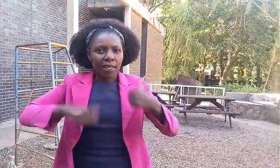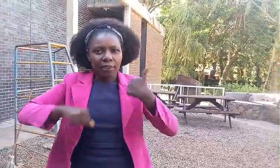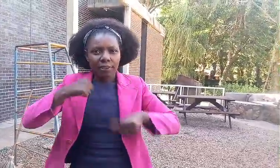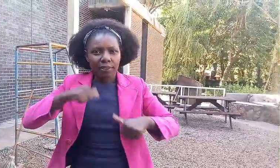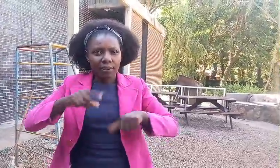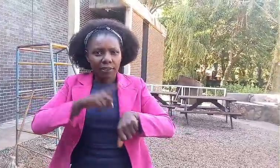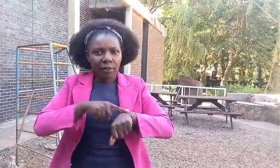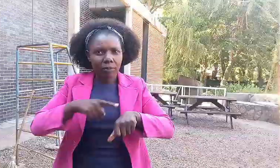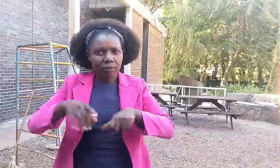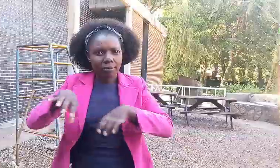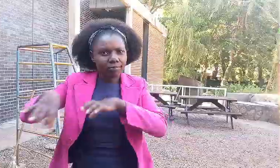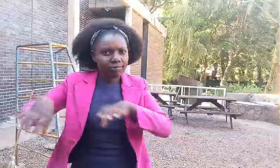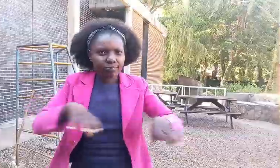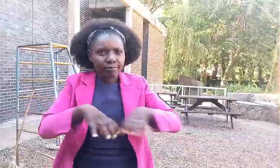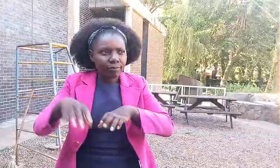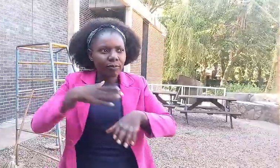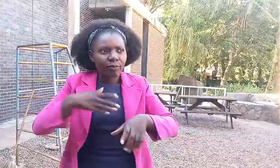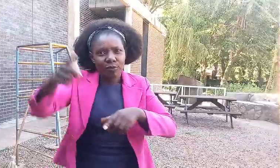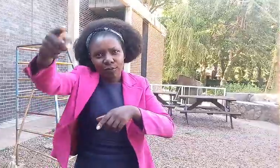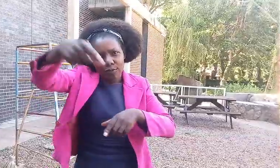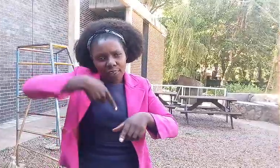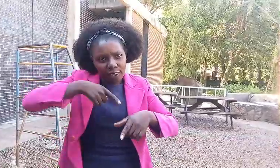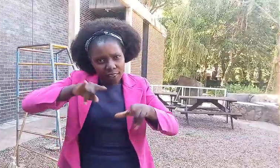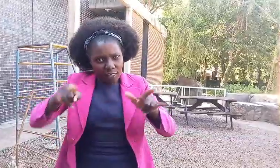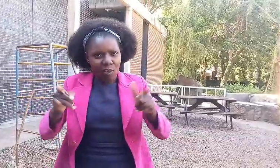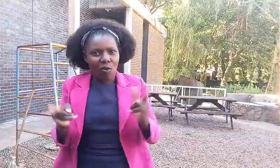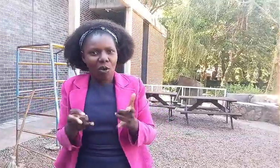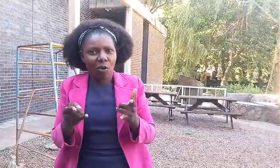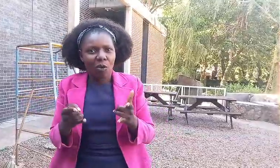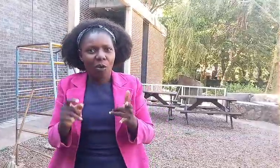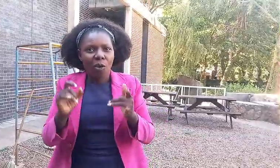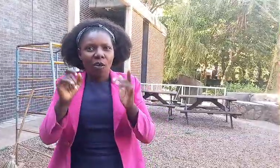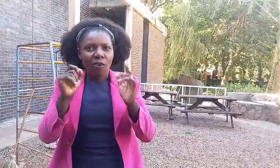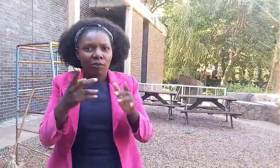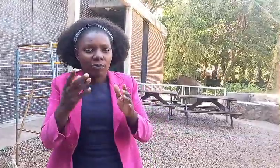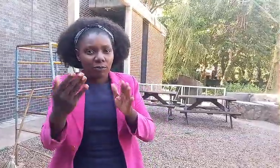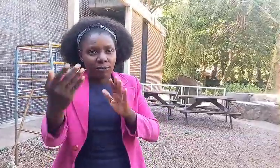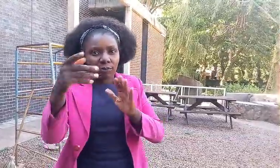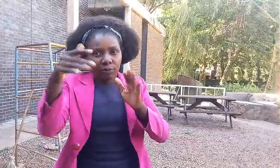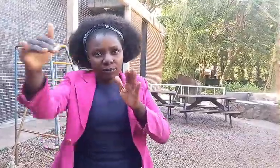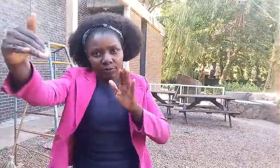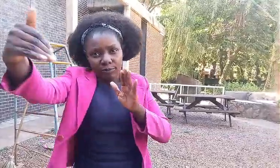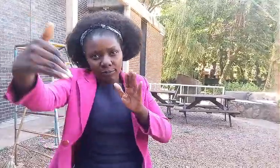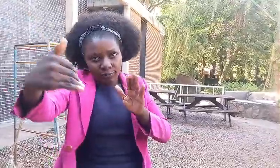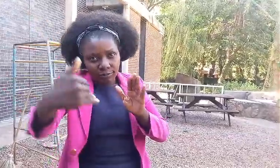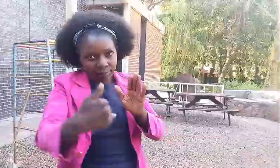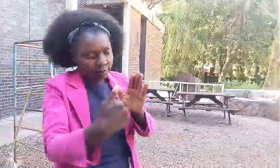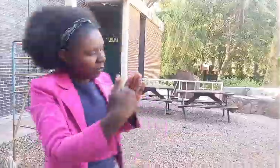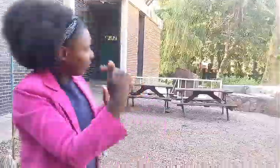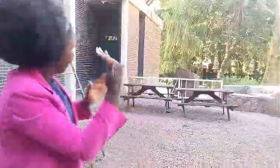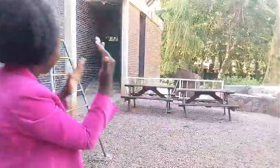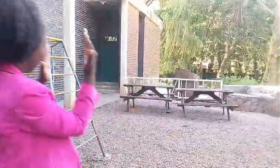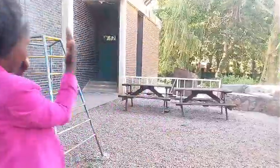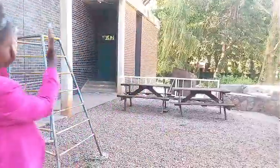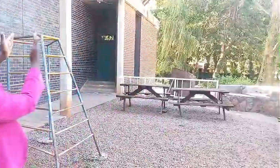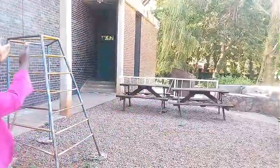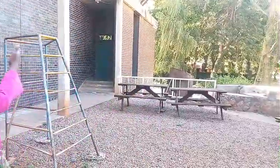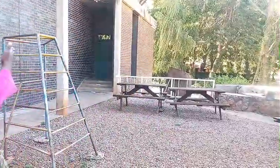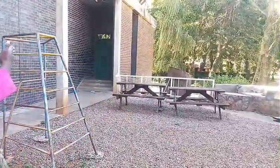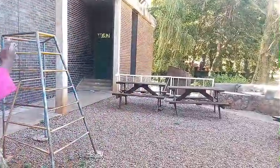if tomorrow you are an actor and you're coming here, or whenever you come here as an actor or an actress,